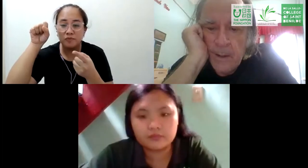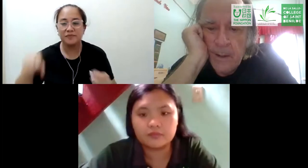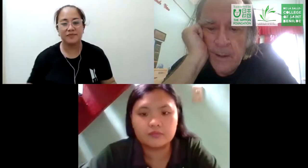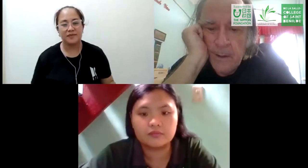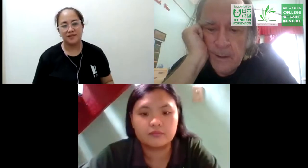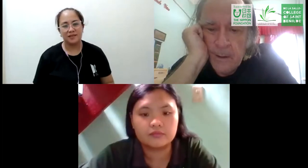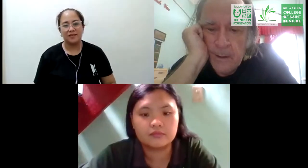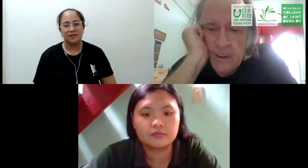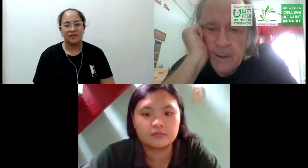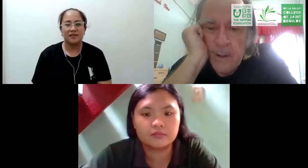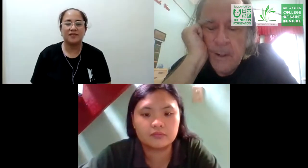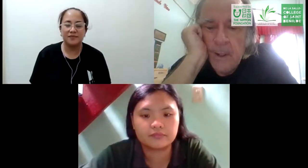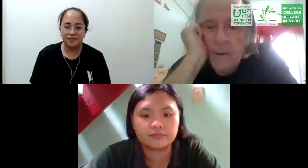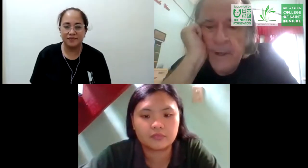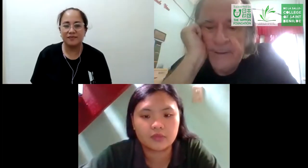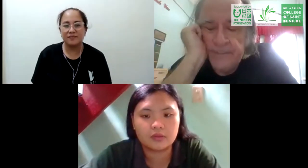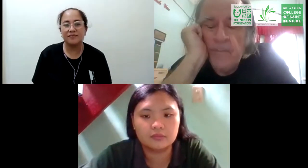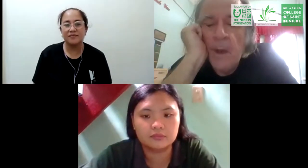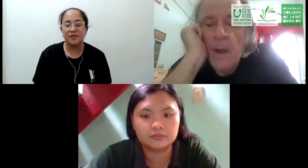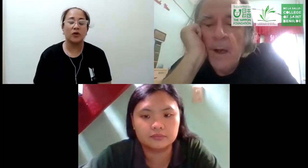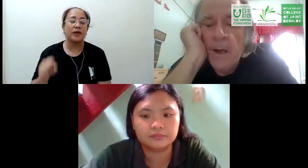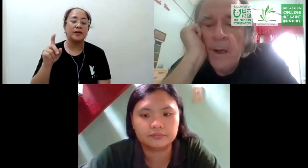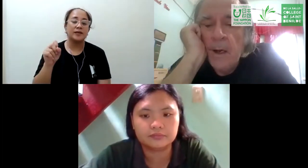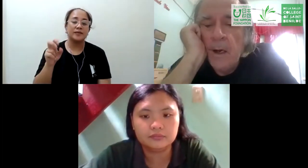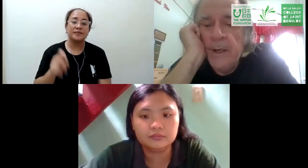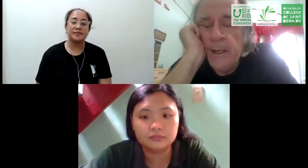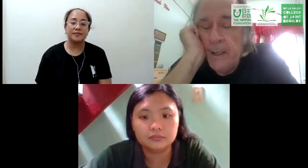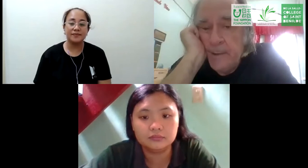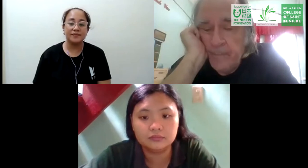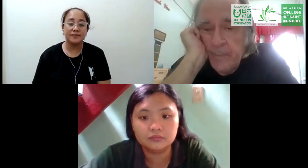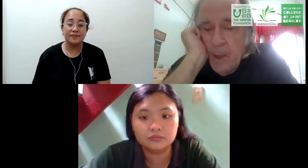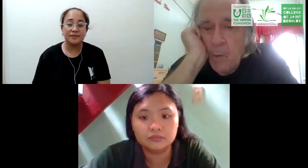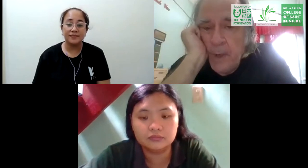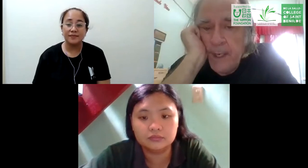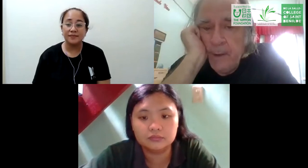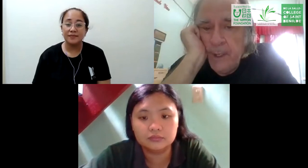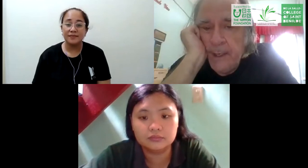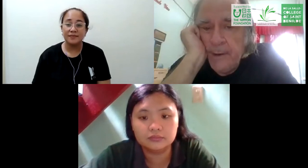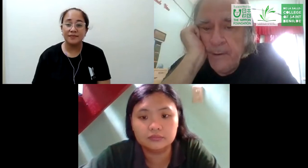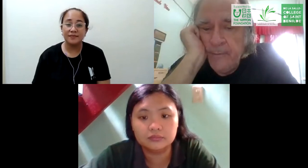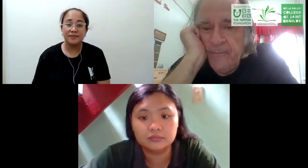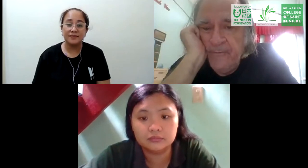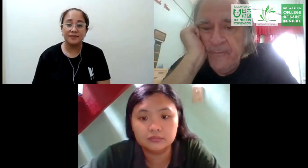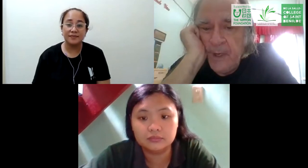Yeah, we're still working on it, sir. Okay. Shaq is saying. Okay. Nat, what about you? Well, Nat, are what you I done? would like,